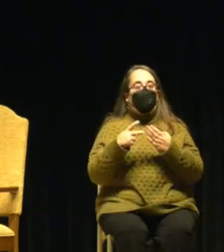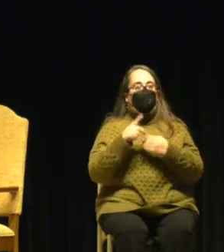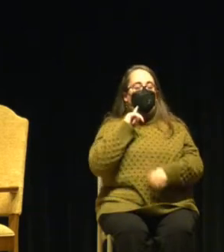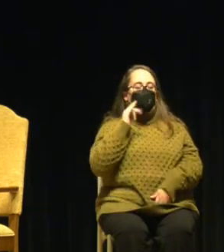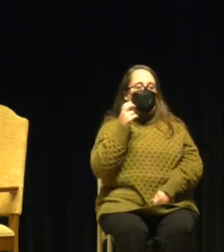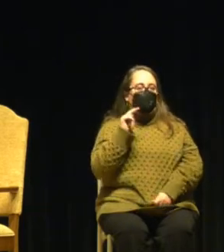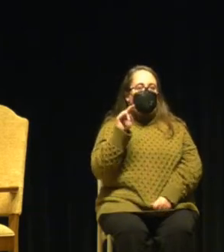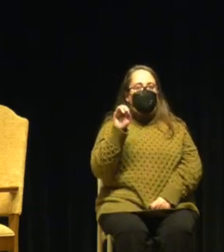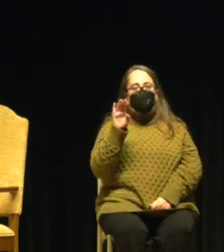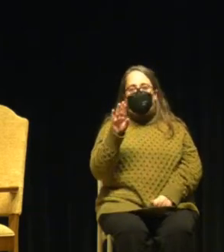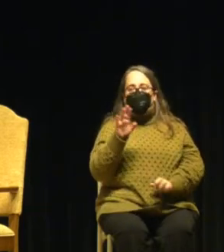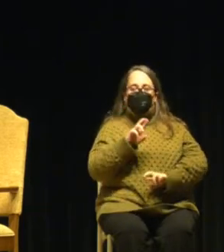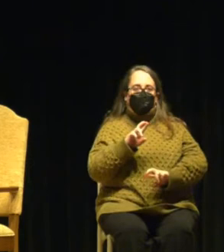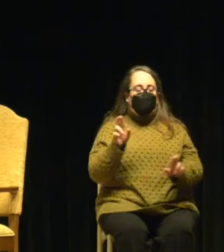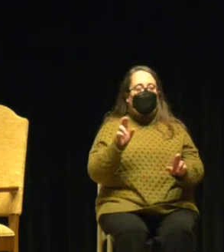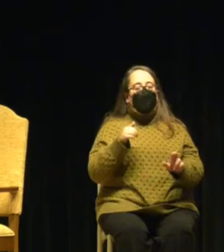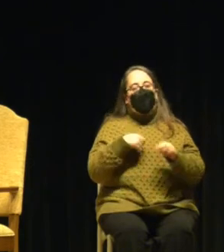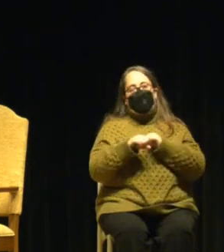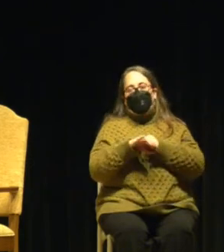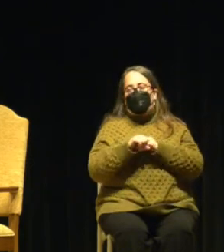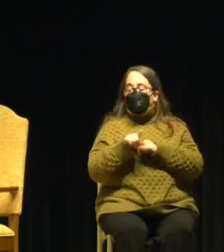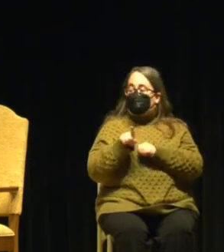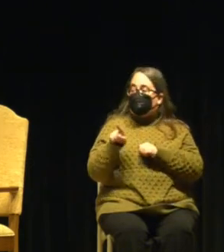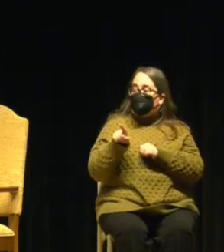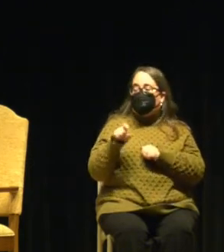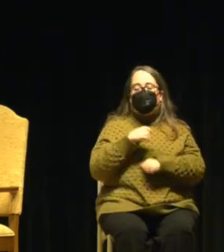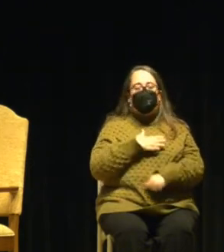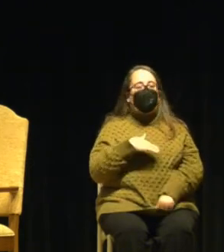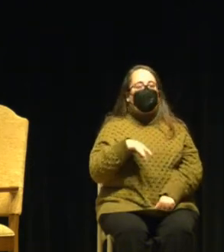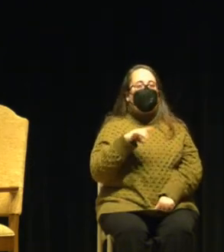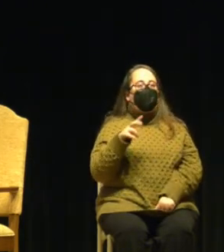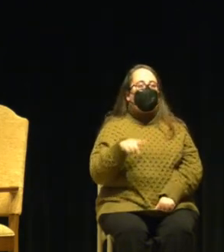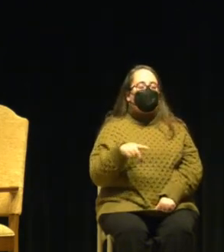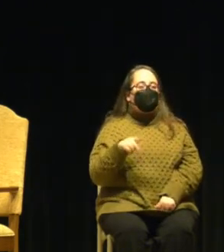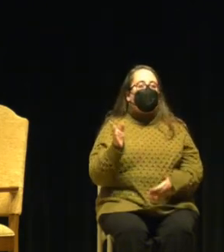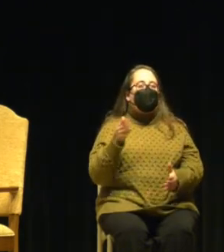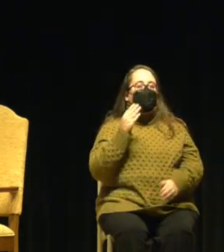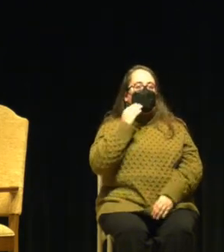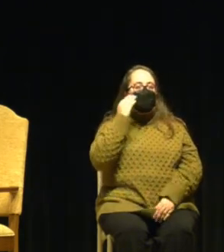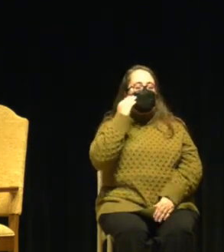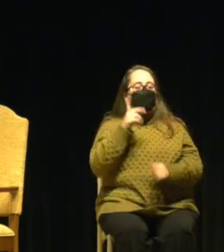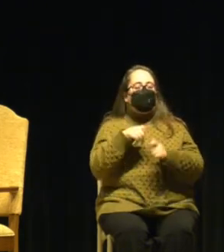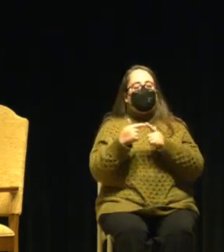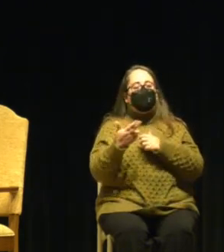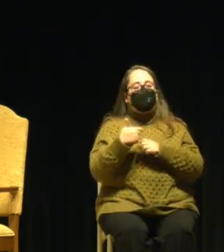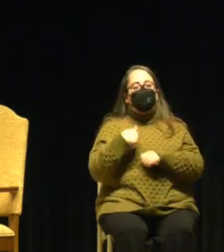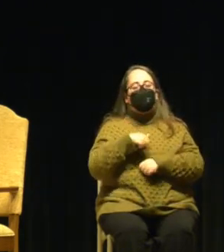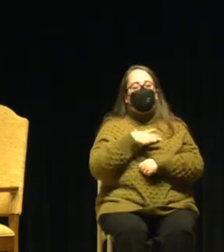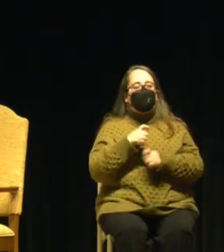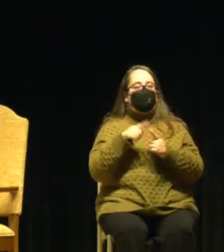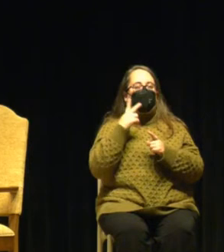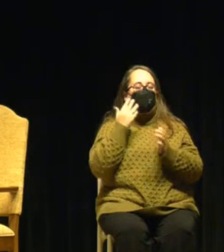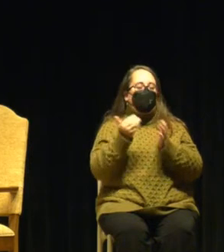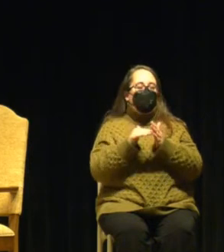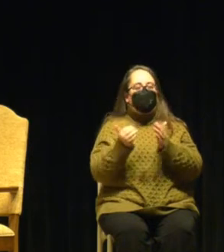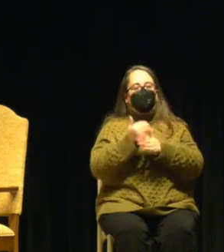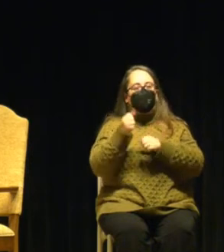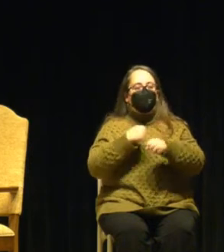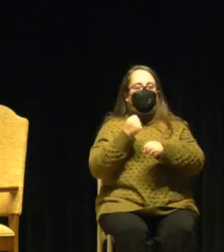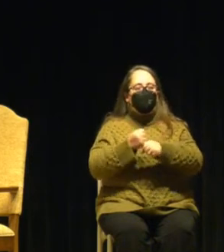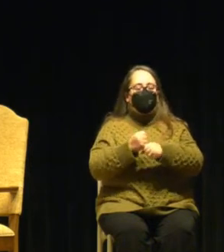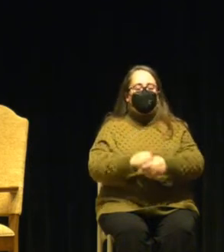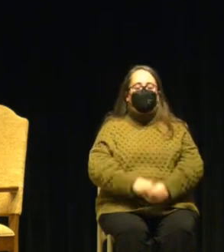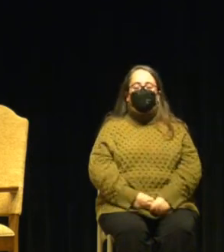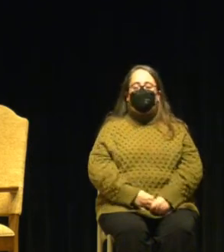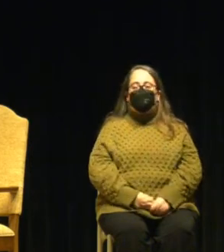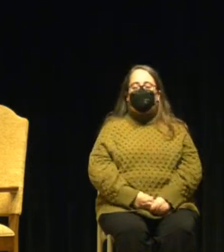and February all lined up. We have flyers right outside, so please pick one up, take one with you, join us. We would love to see you again in the new year.